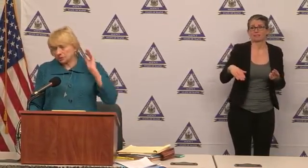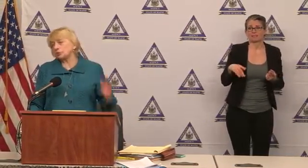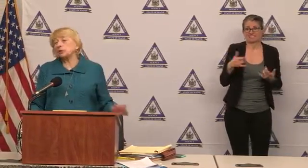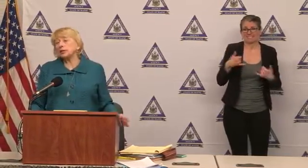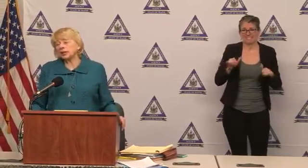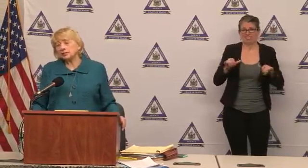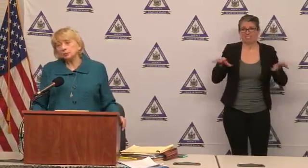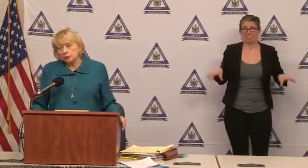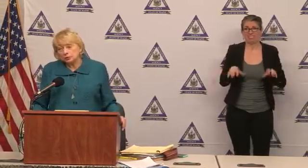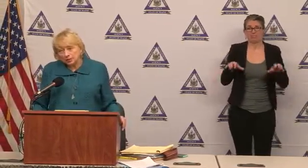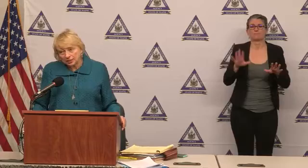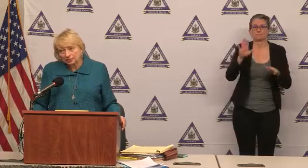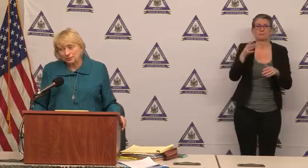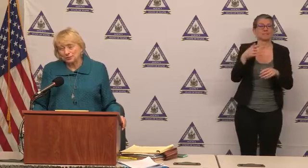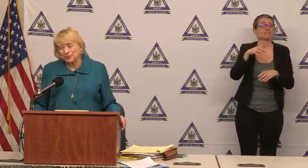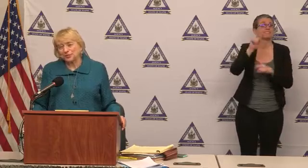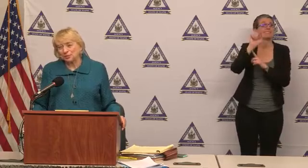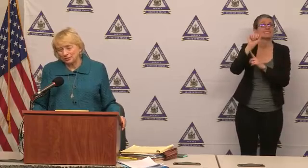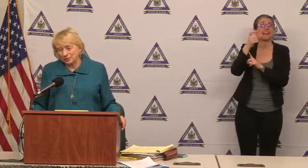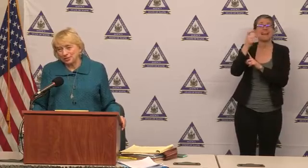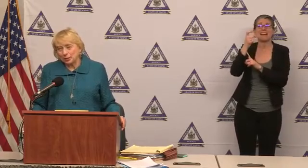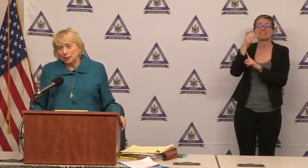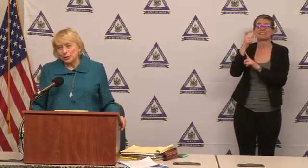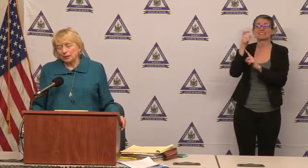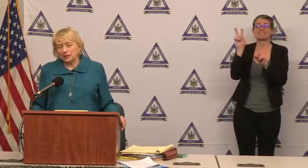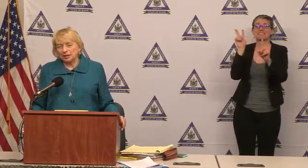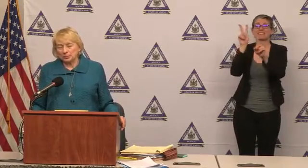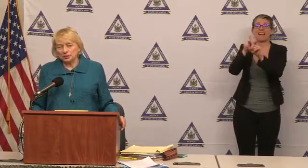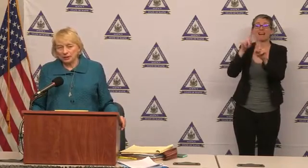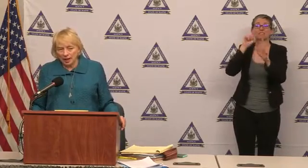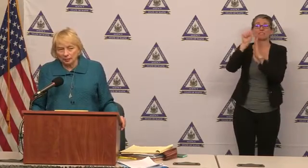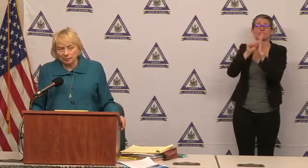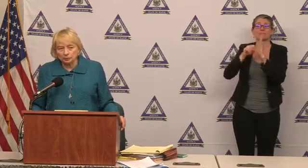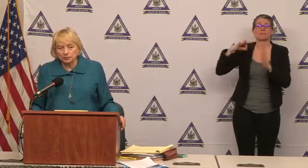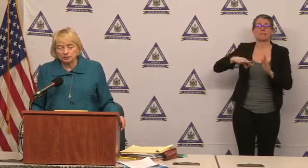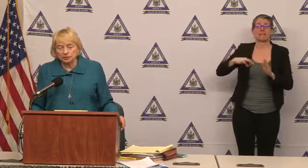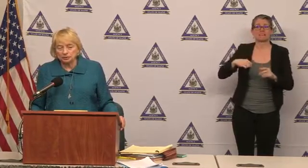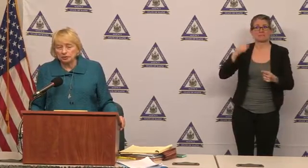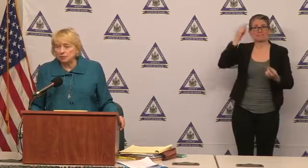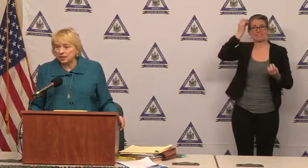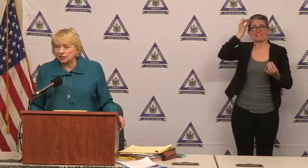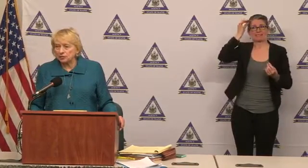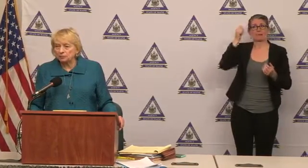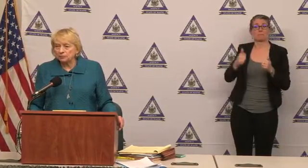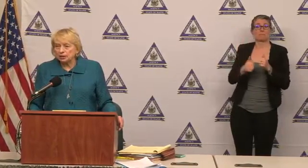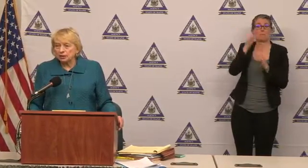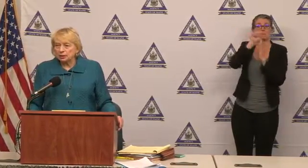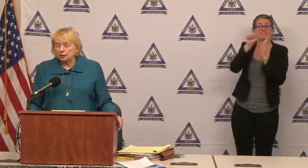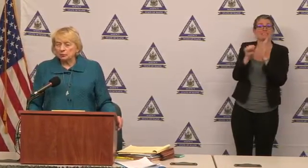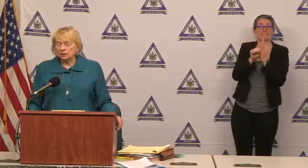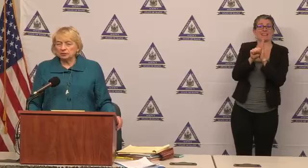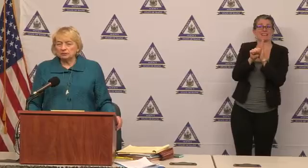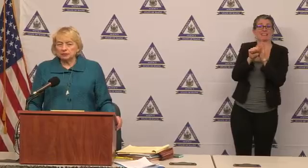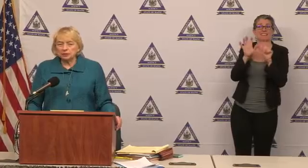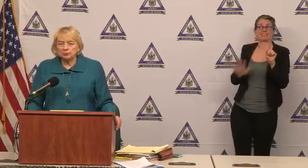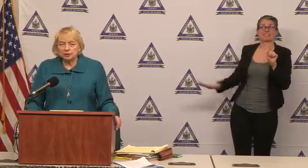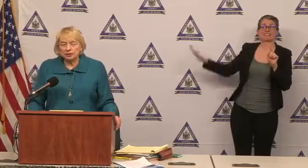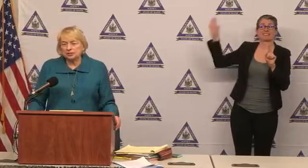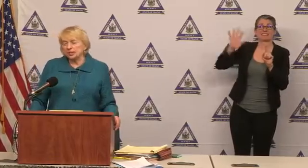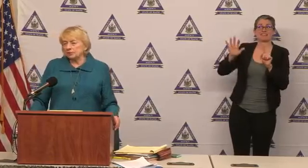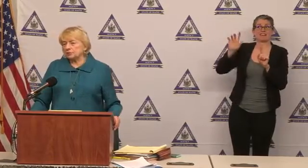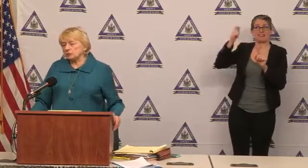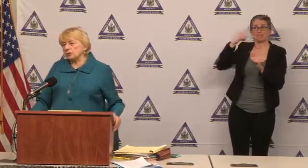I'm disappointed. I think most state governors are not particularly happy with the federal government's action. We are conferring